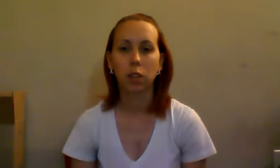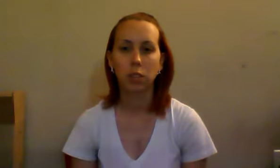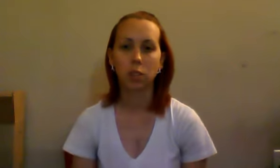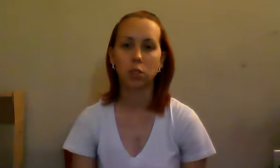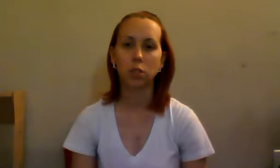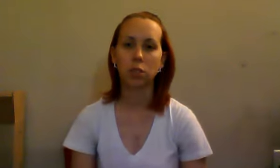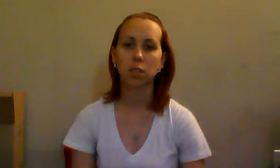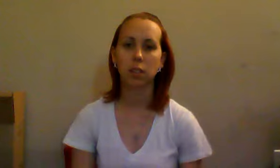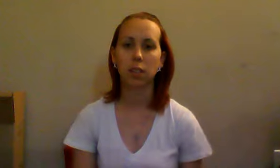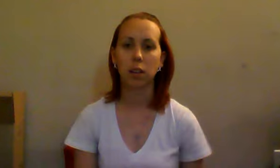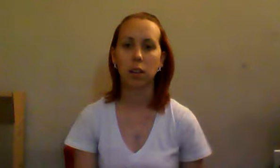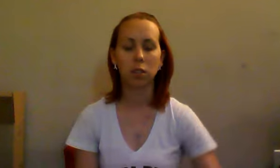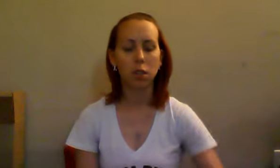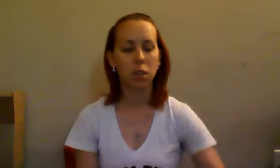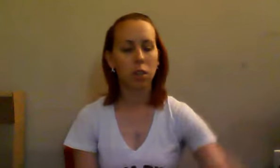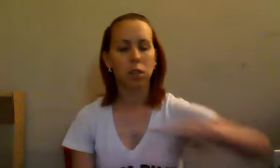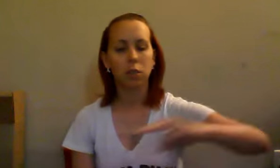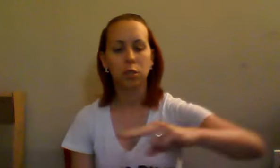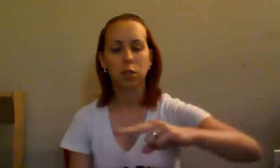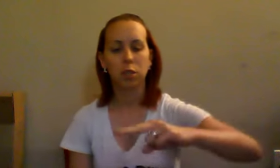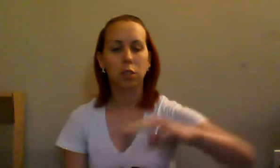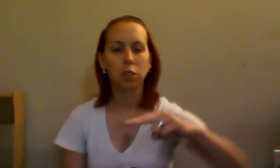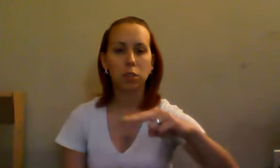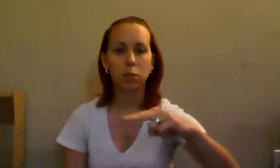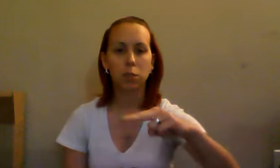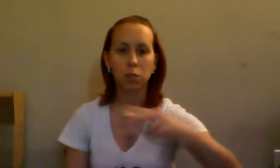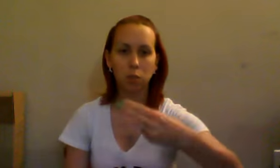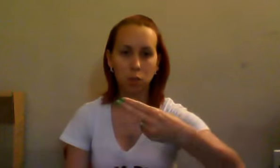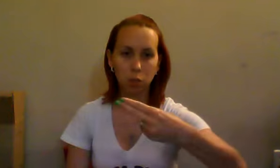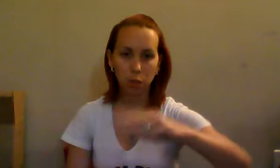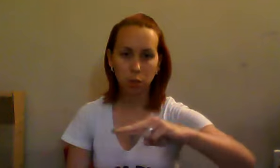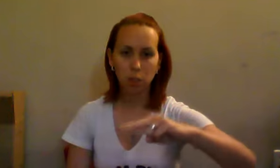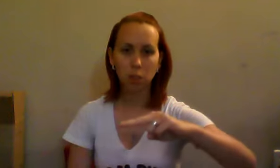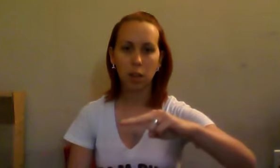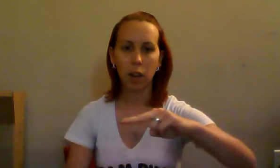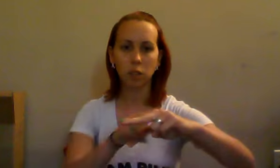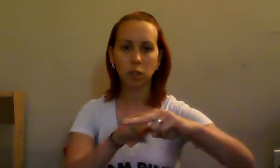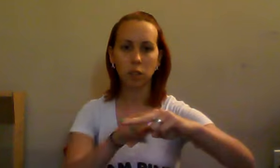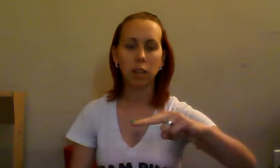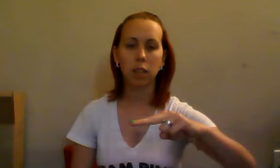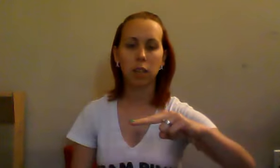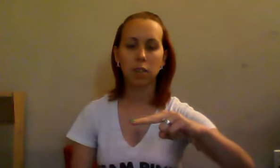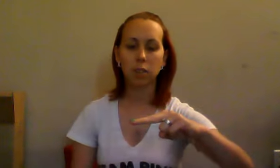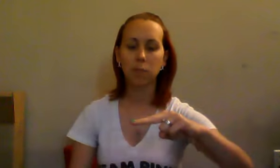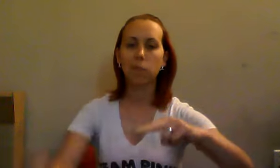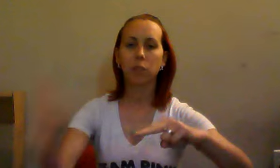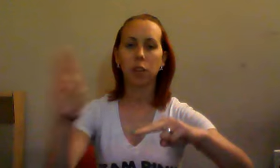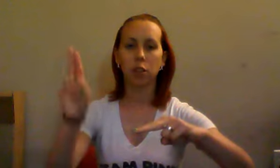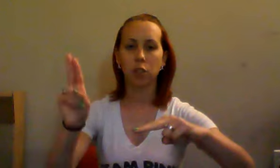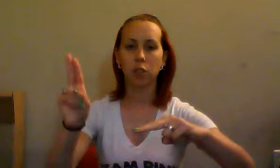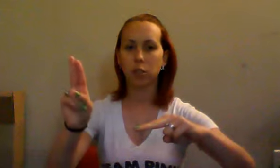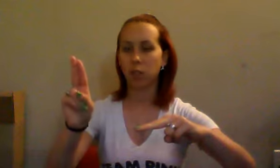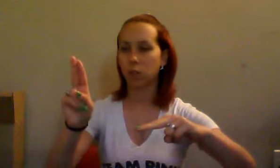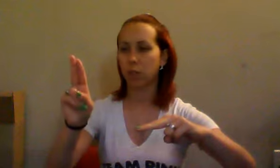asking your students to sit down. The first thing you're going to do is put two fingers out level like this, and on your other hand you also have